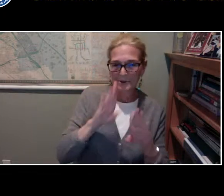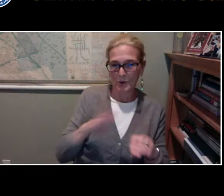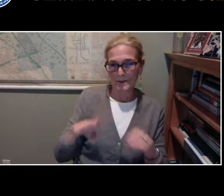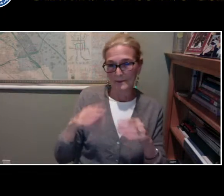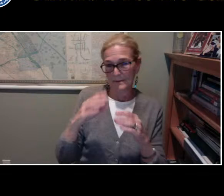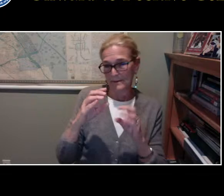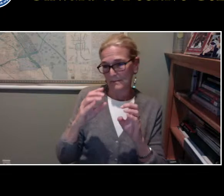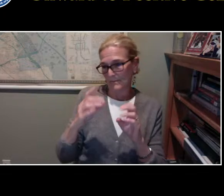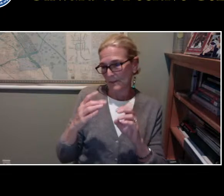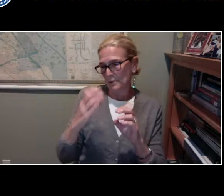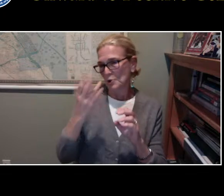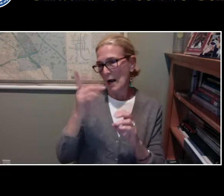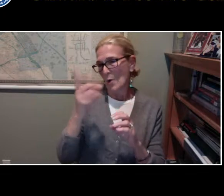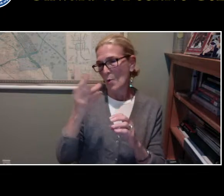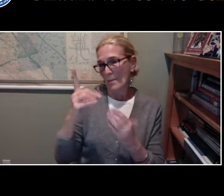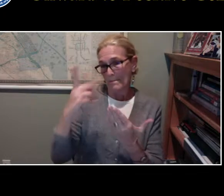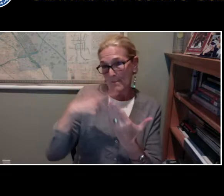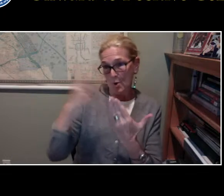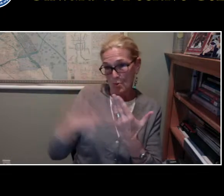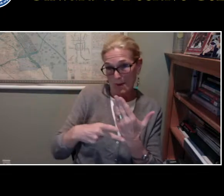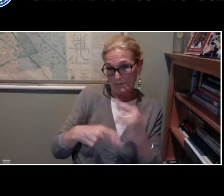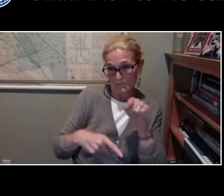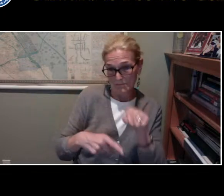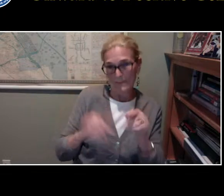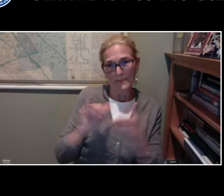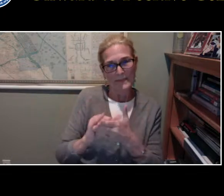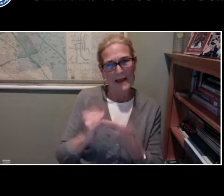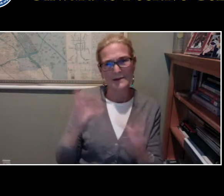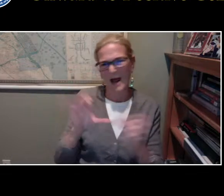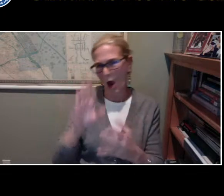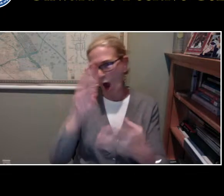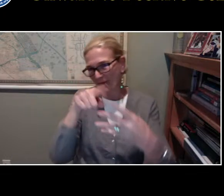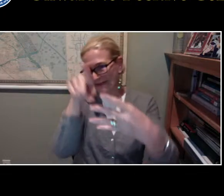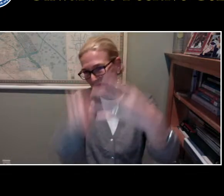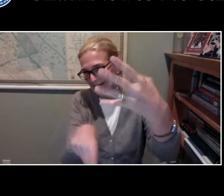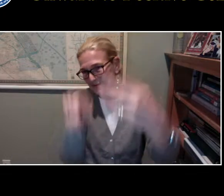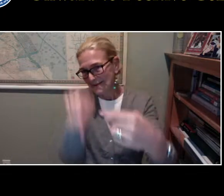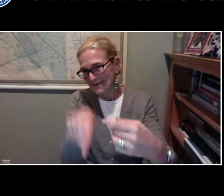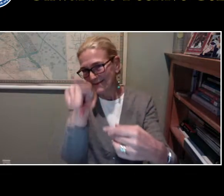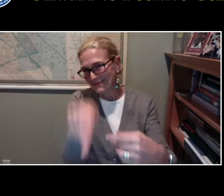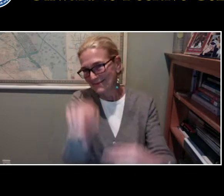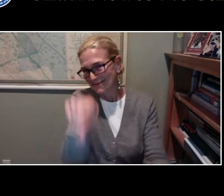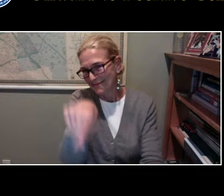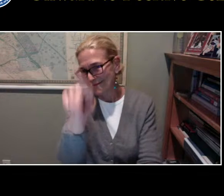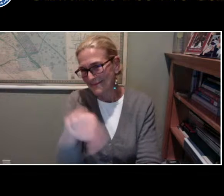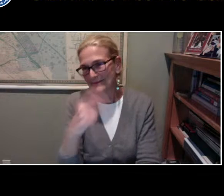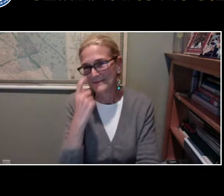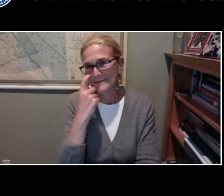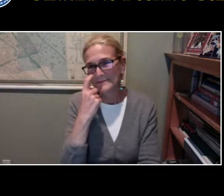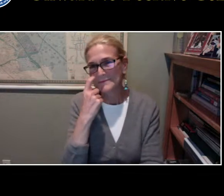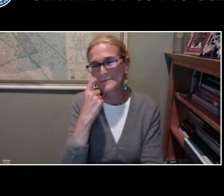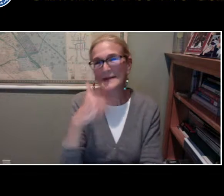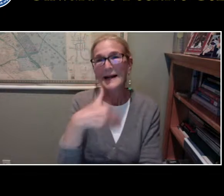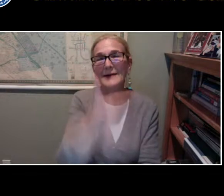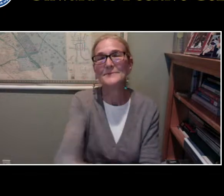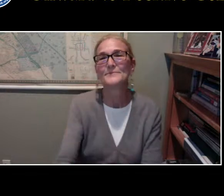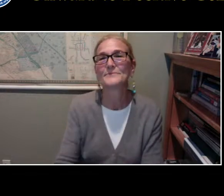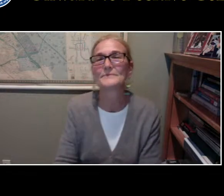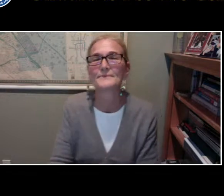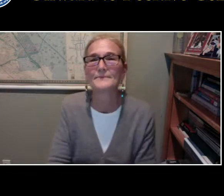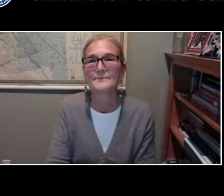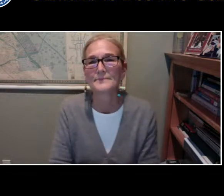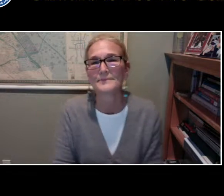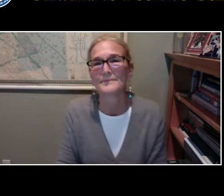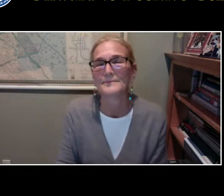think that there is a 0 to 5 age deaf childhood program that does these things.